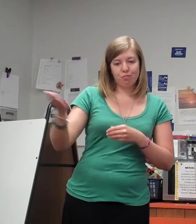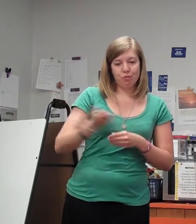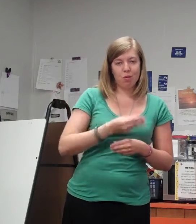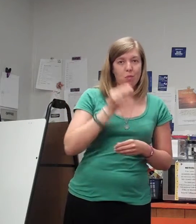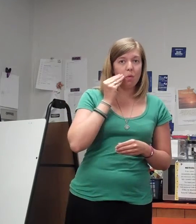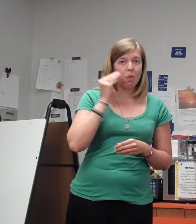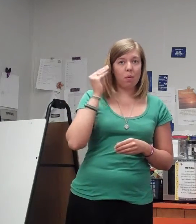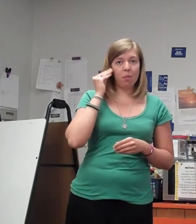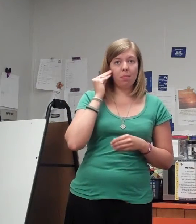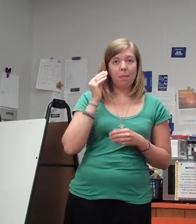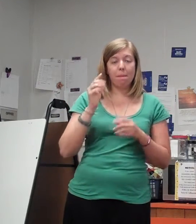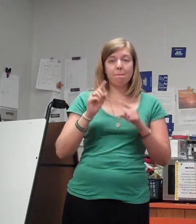our process with.